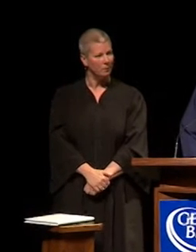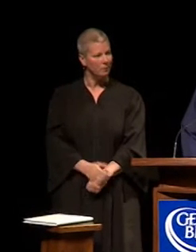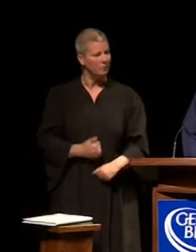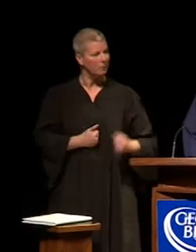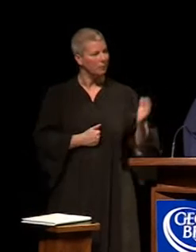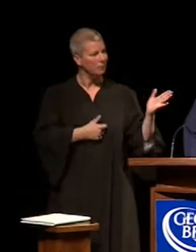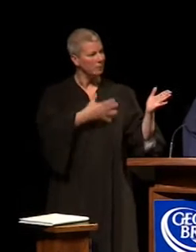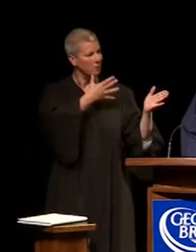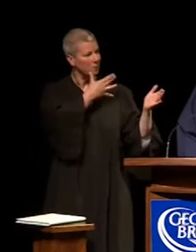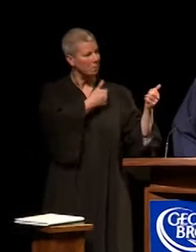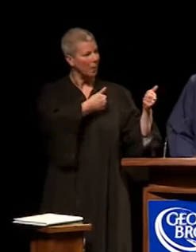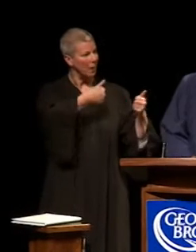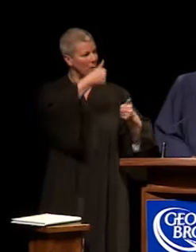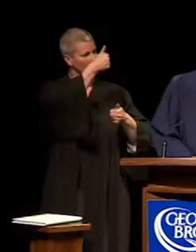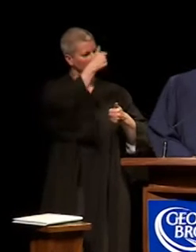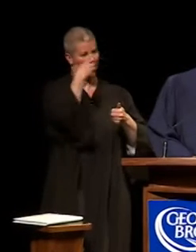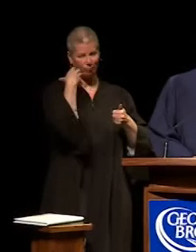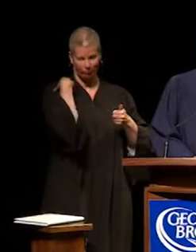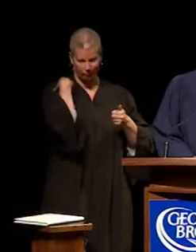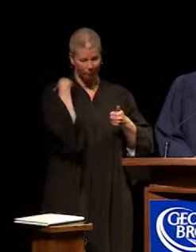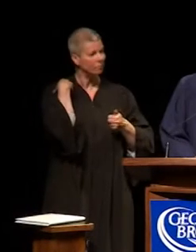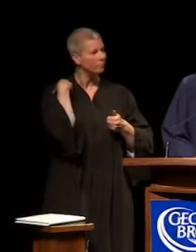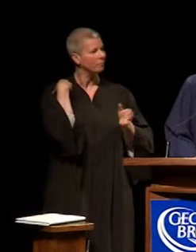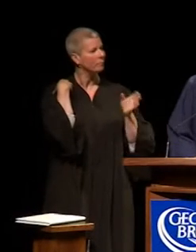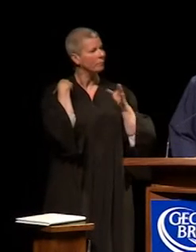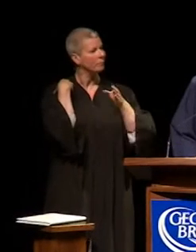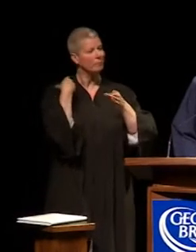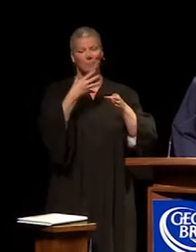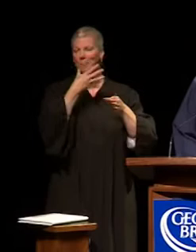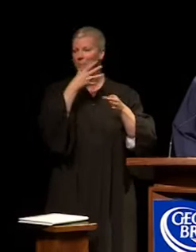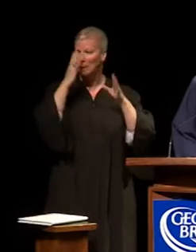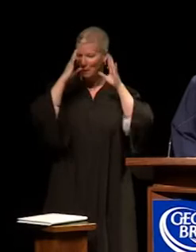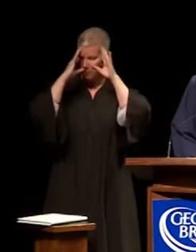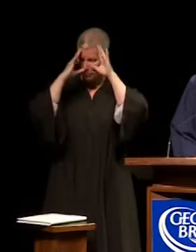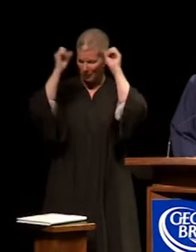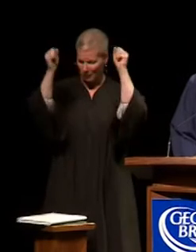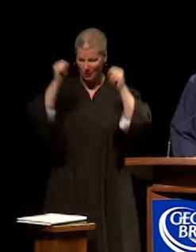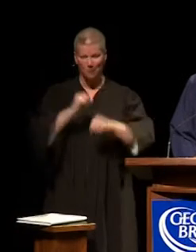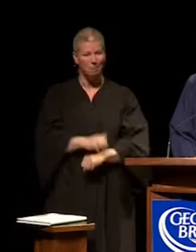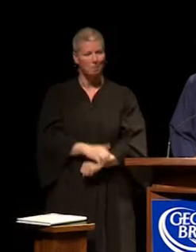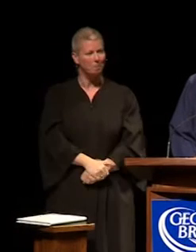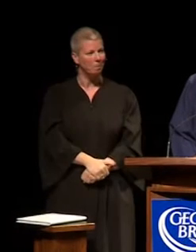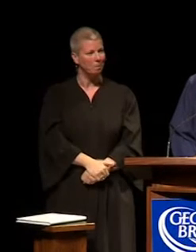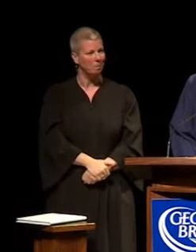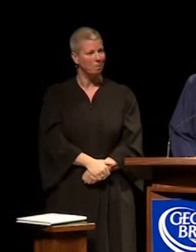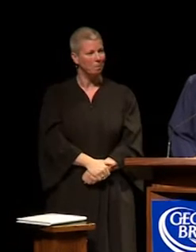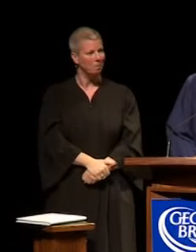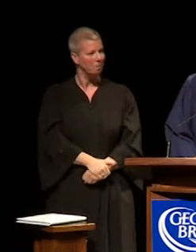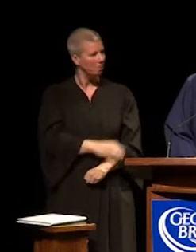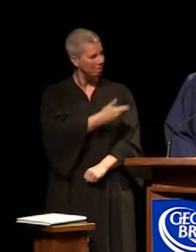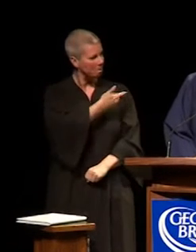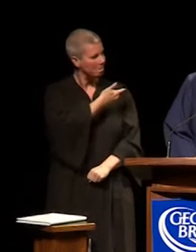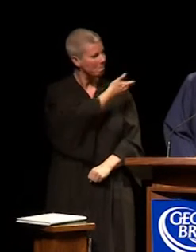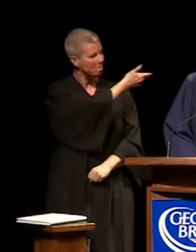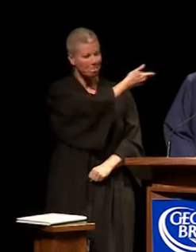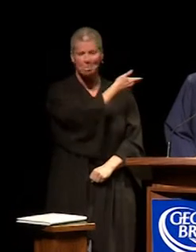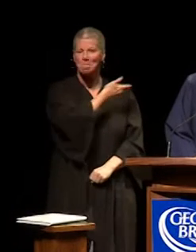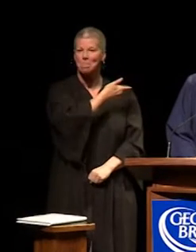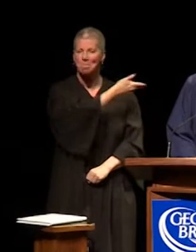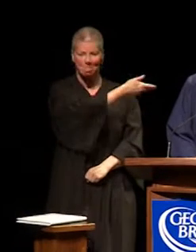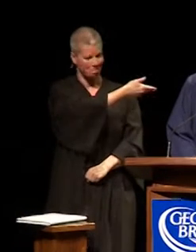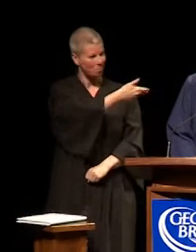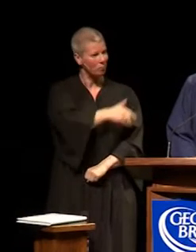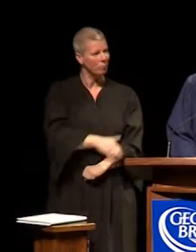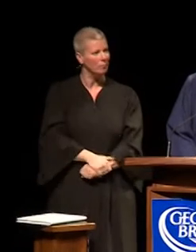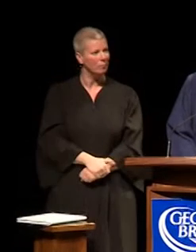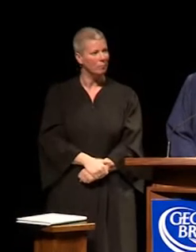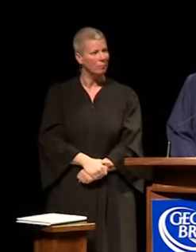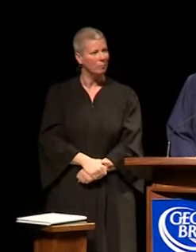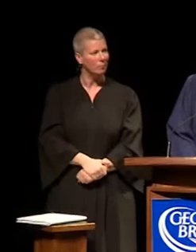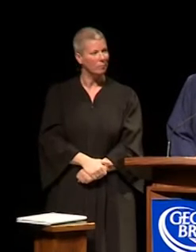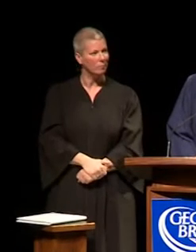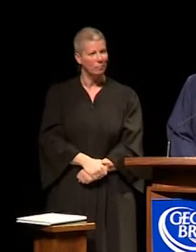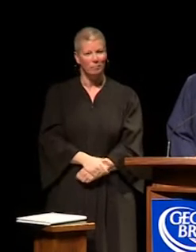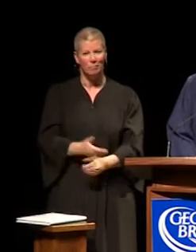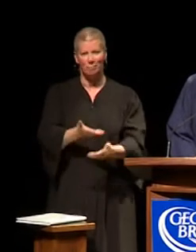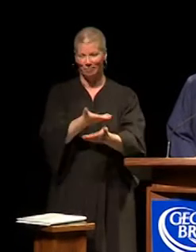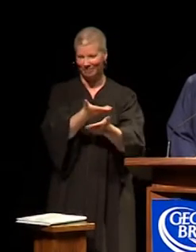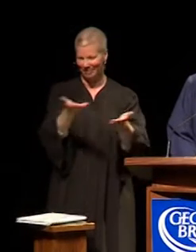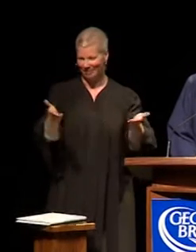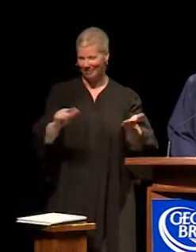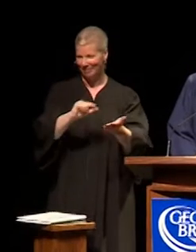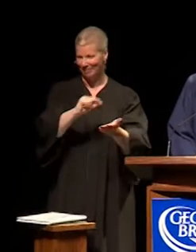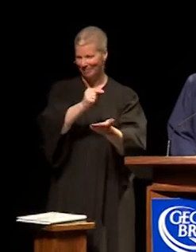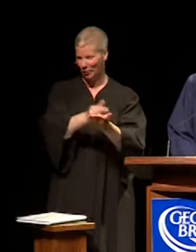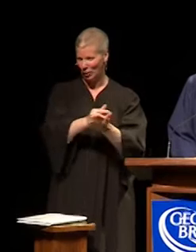Madam Chancellor, Madam President, members of the platform party, fellow